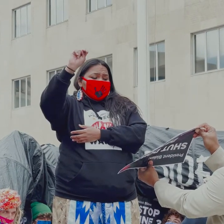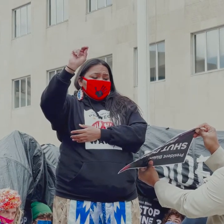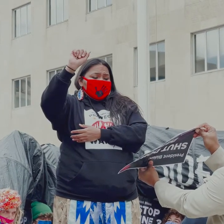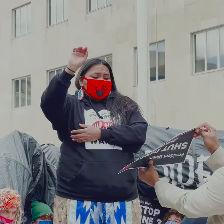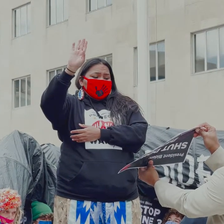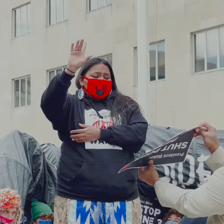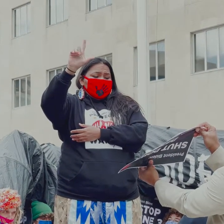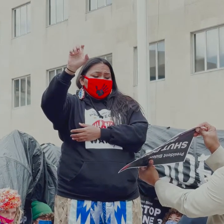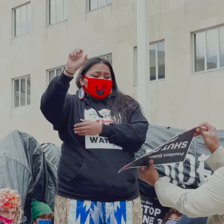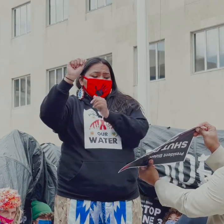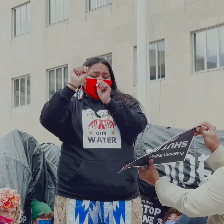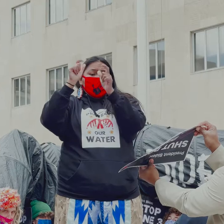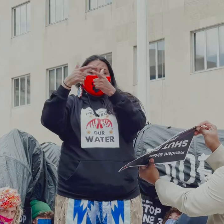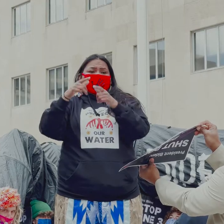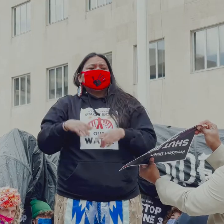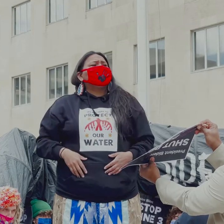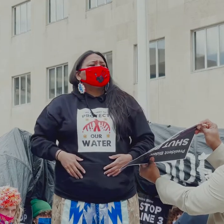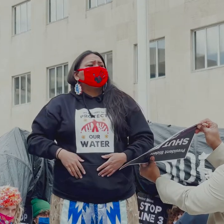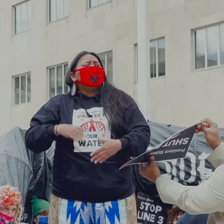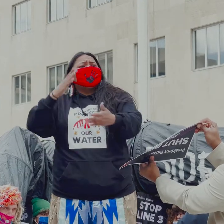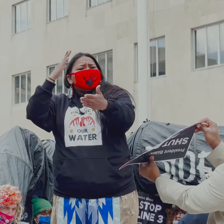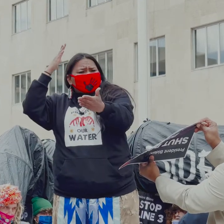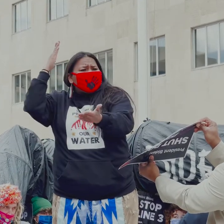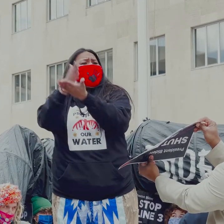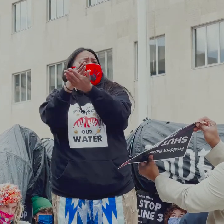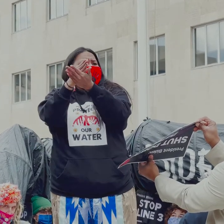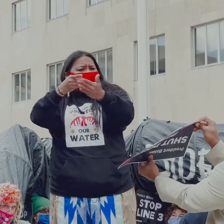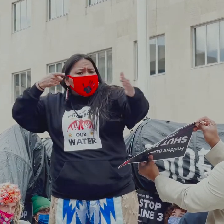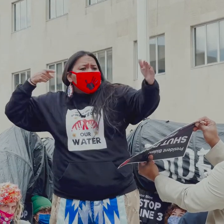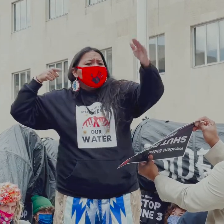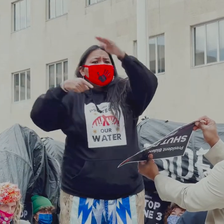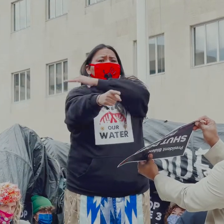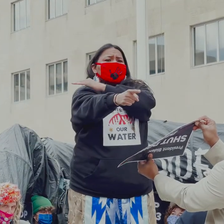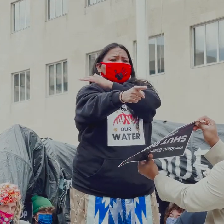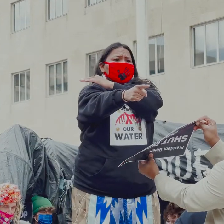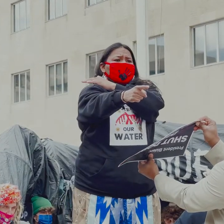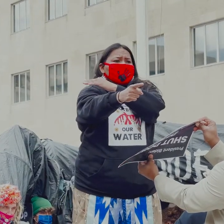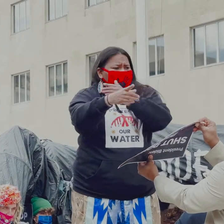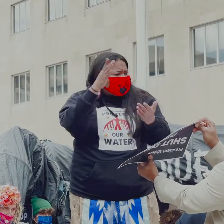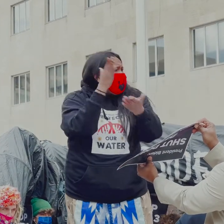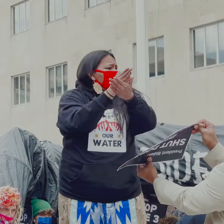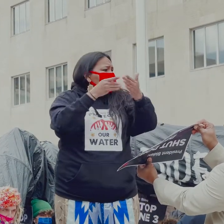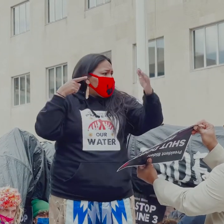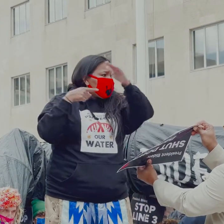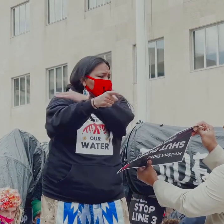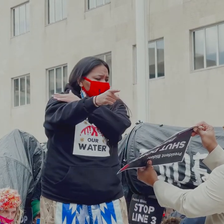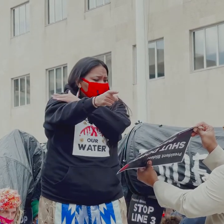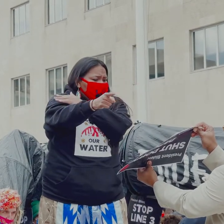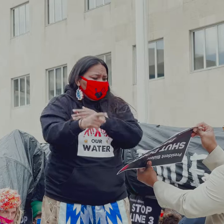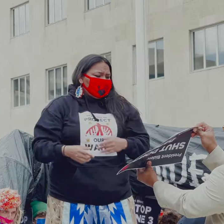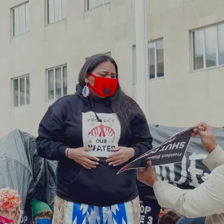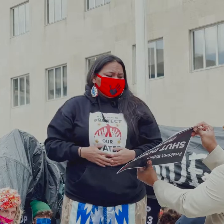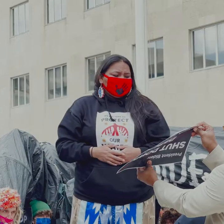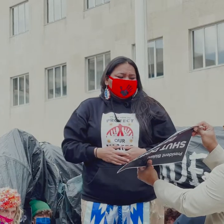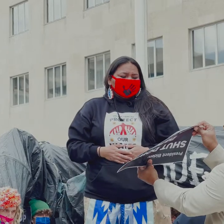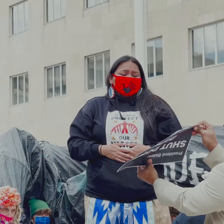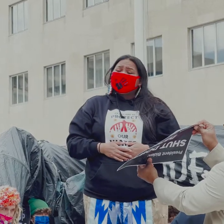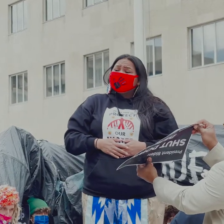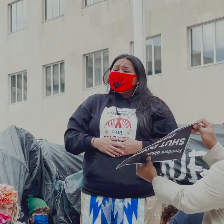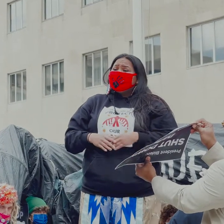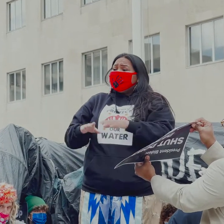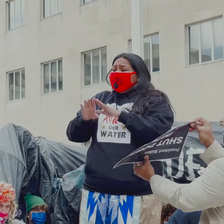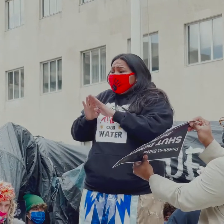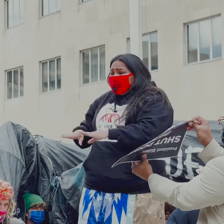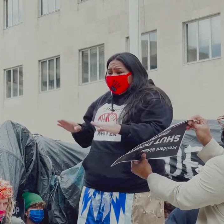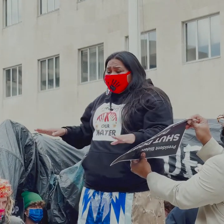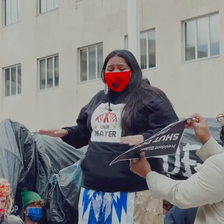of Standing Rock, Sioux Nation, and the Shine River, Sioux National